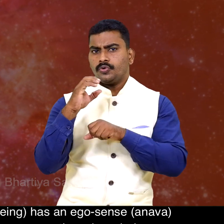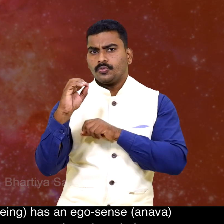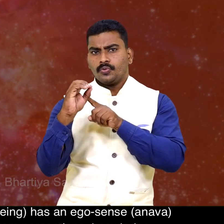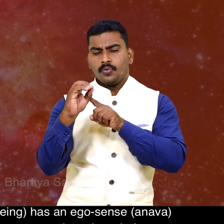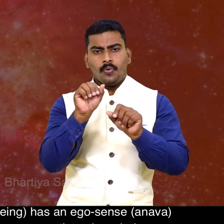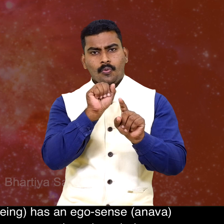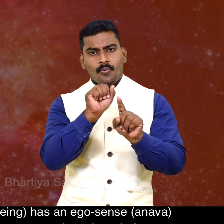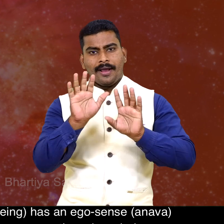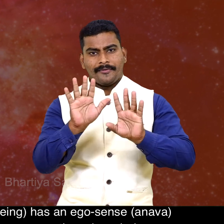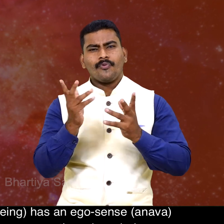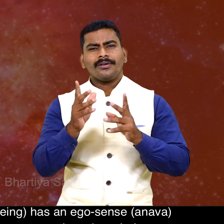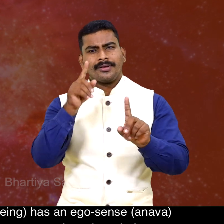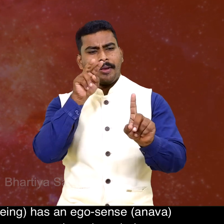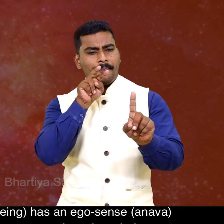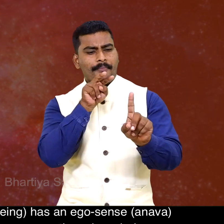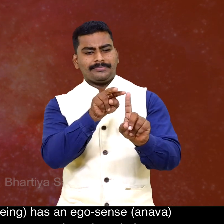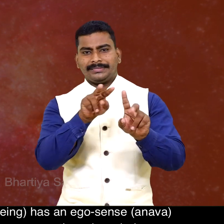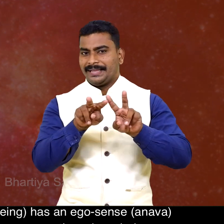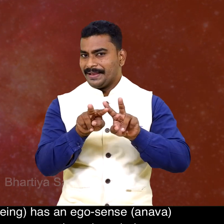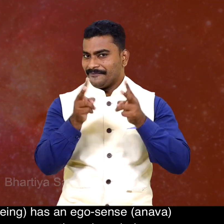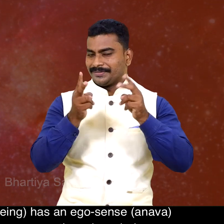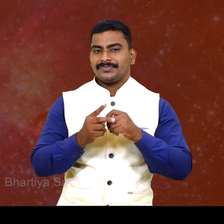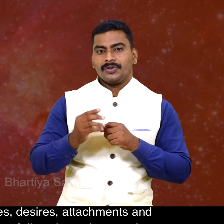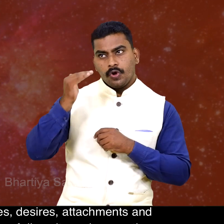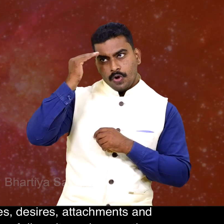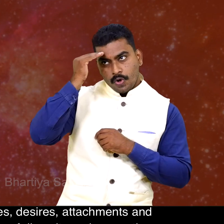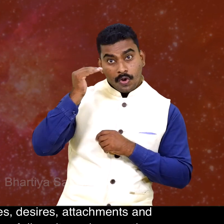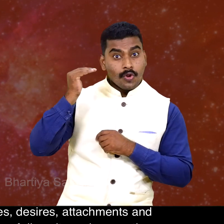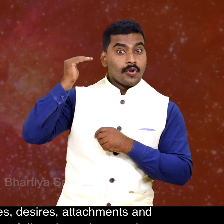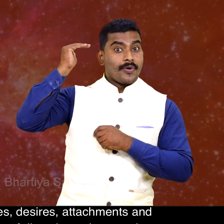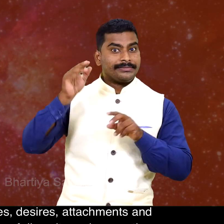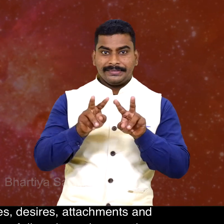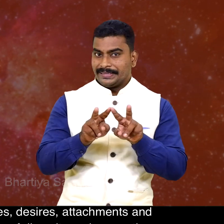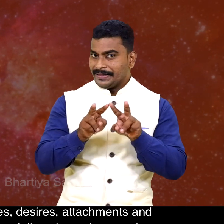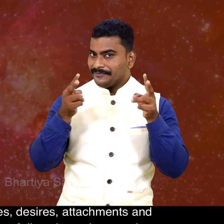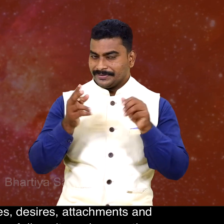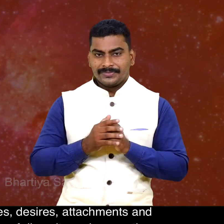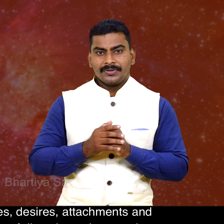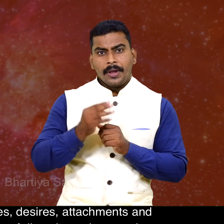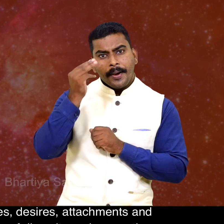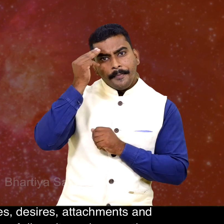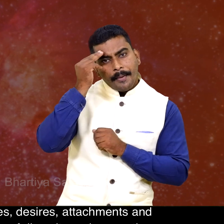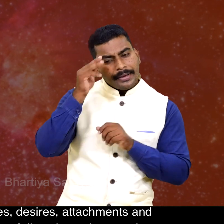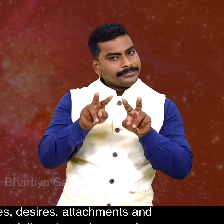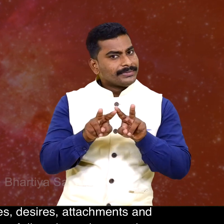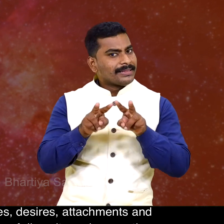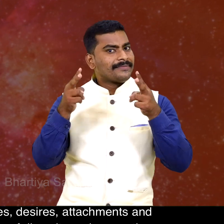from perceptions, knowledge, memories, desires, attachments, and the notion